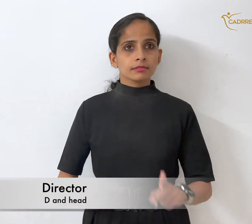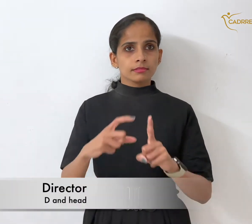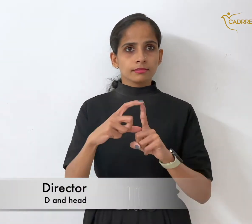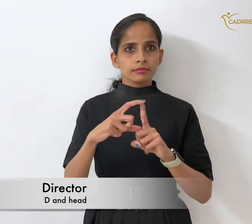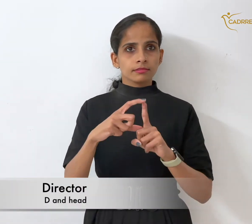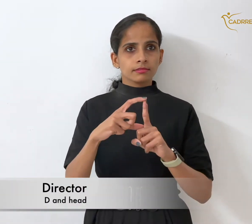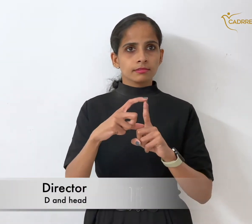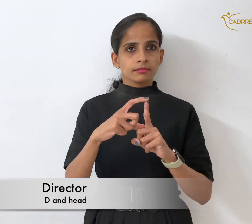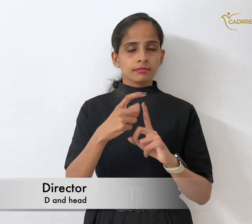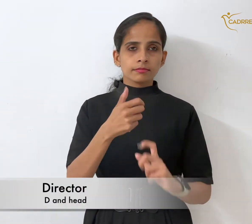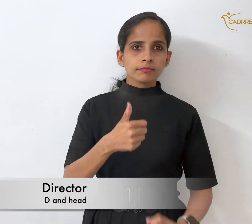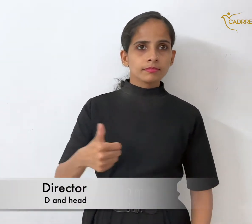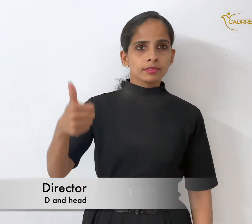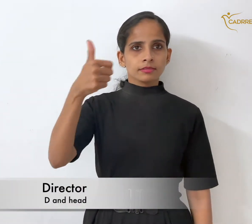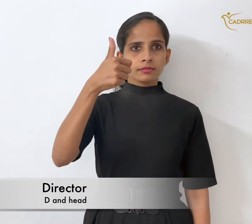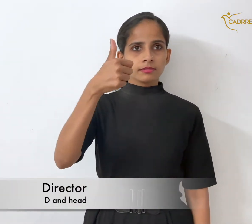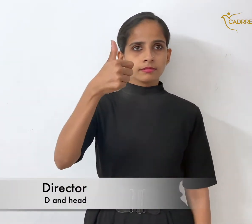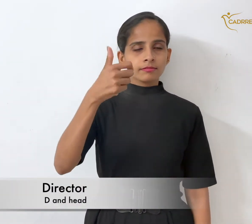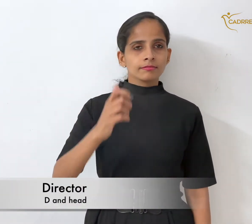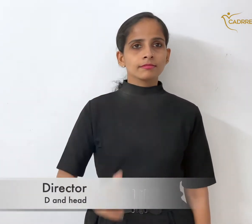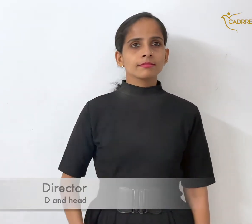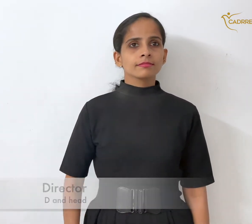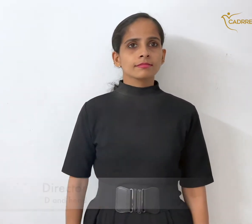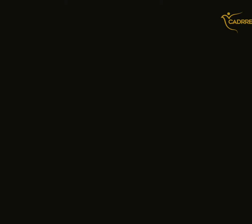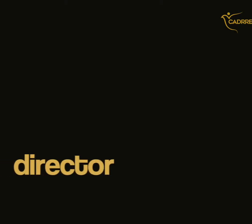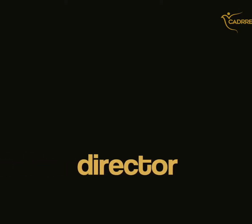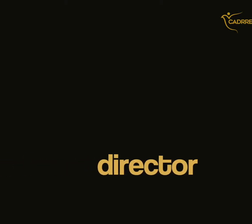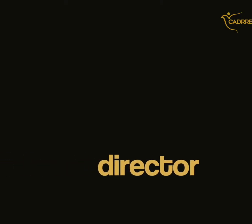Director, D and head.